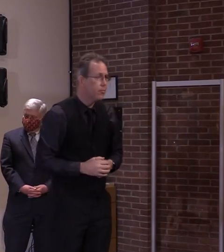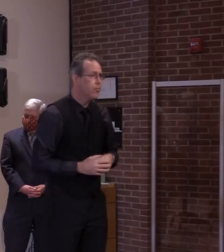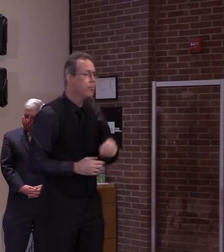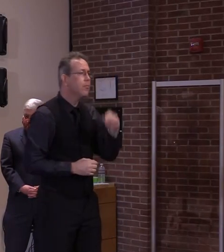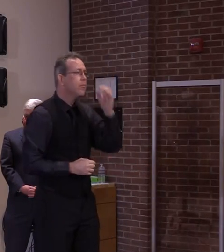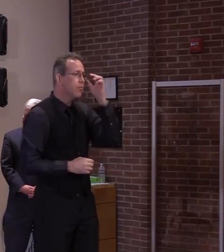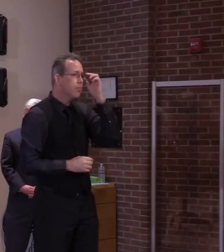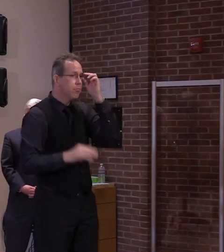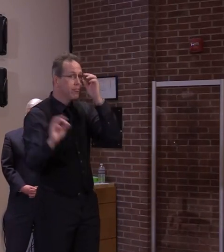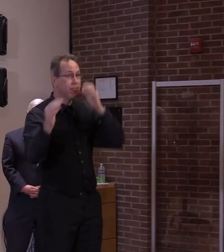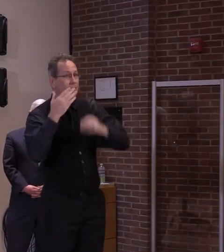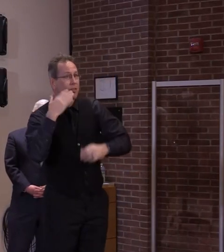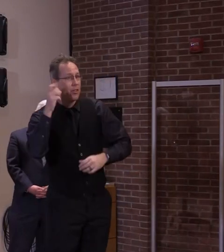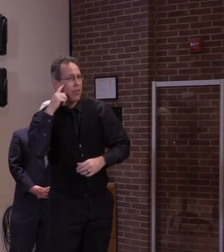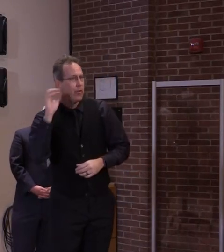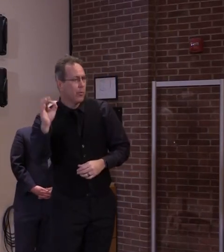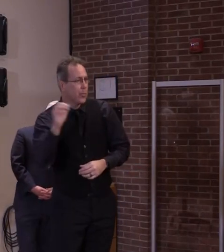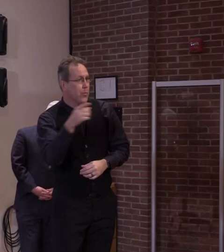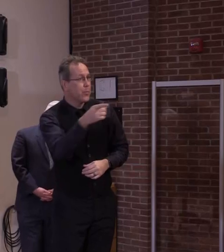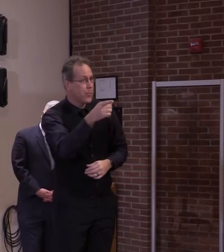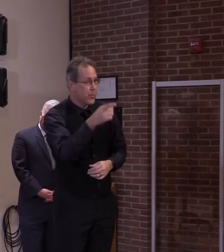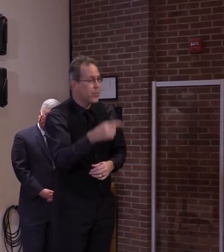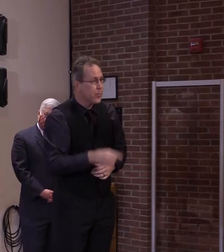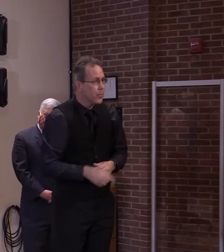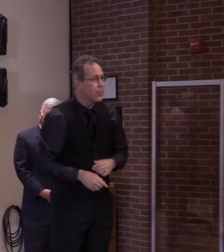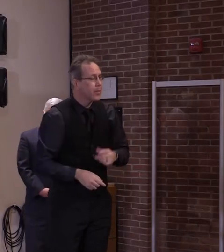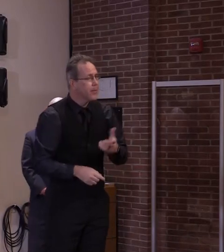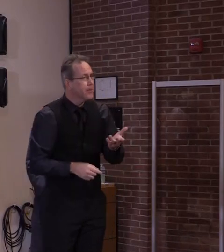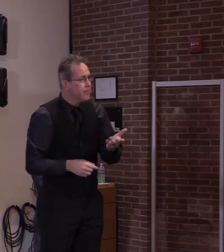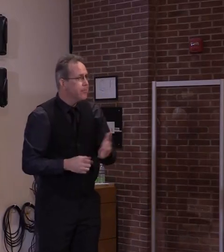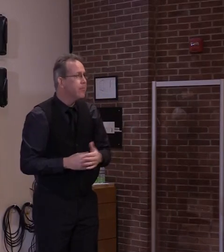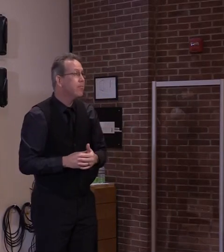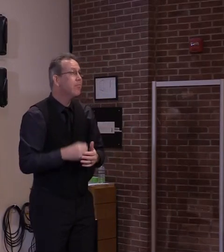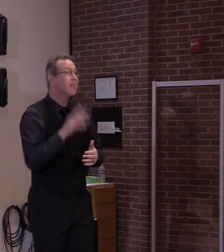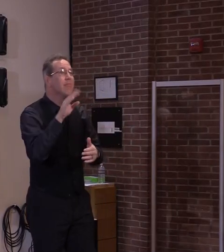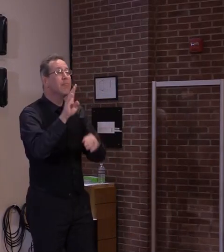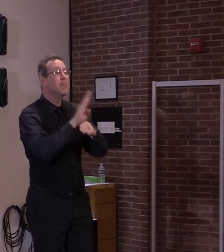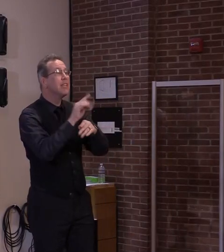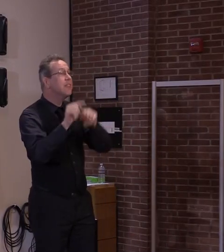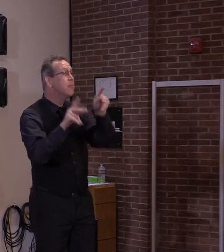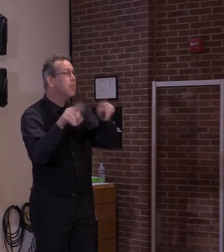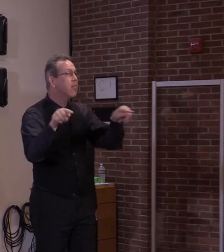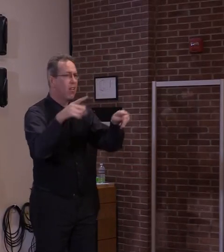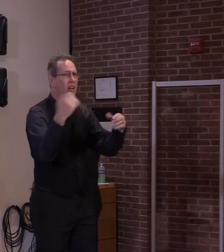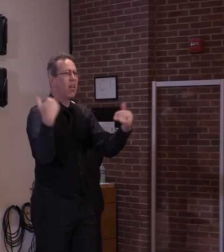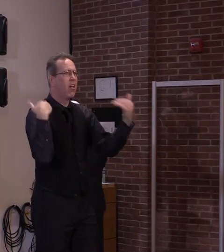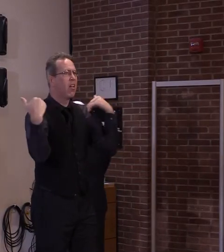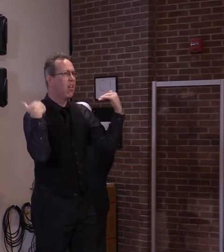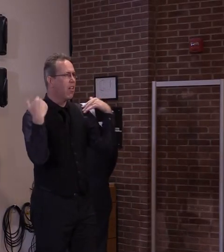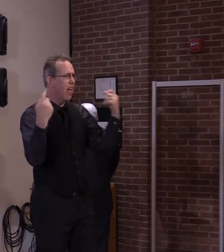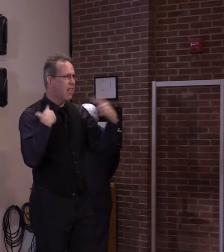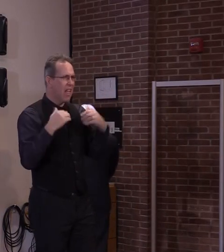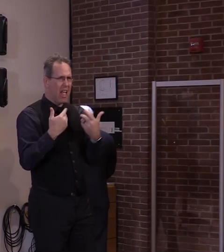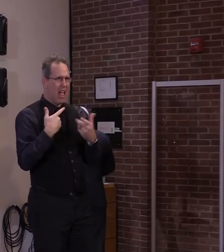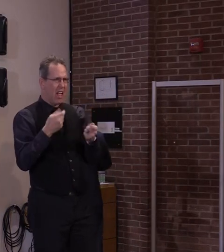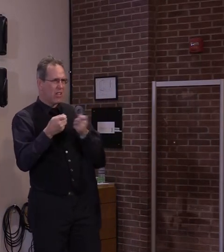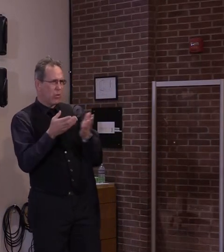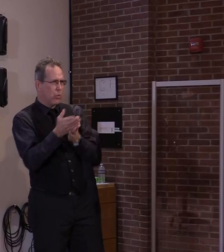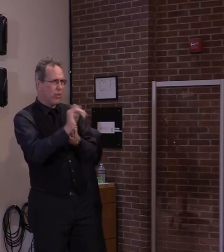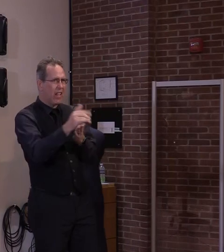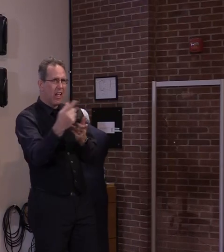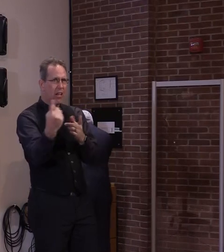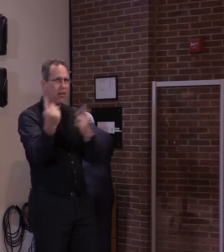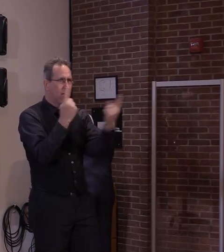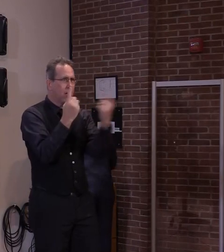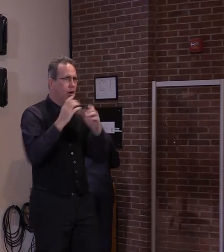Thank you, Governor. I do know that businesses have asked how they navigate this, and some of the advice I give